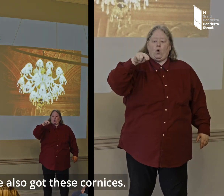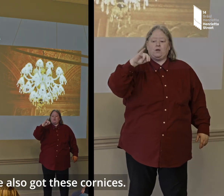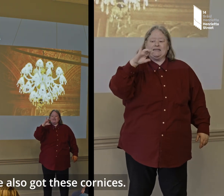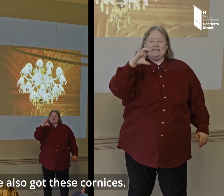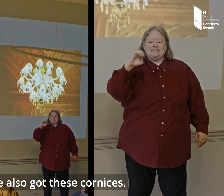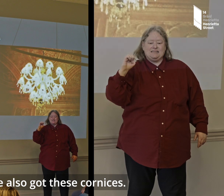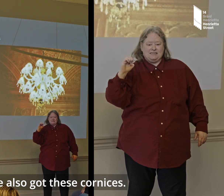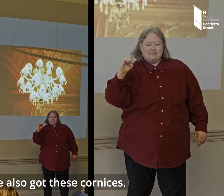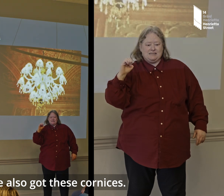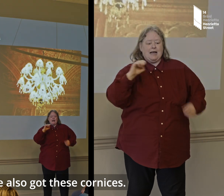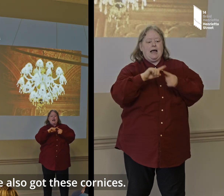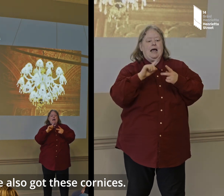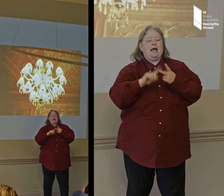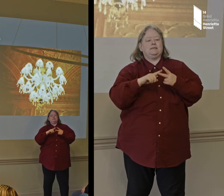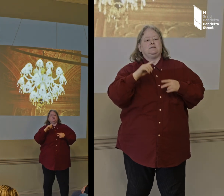these cornices.